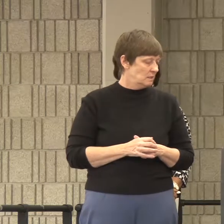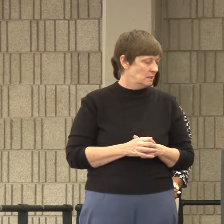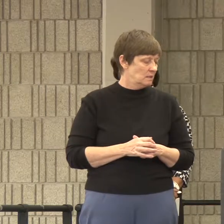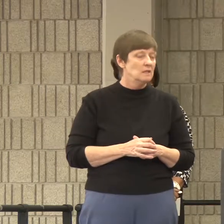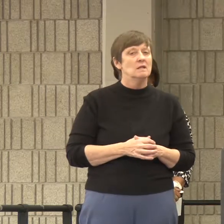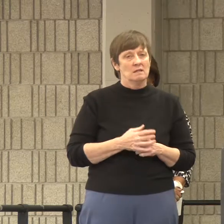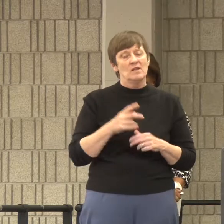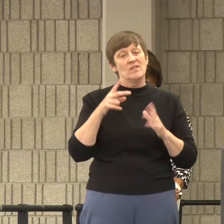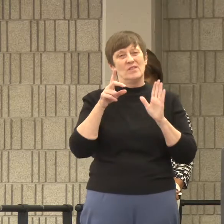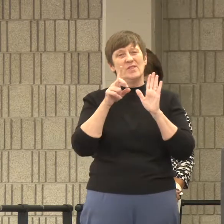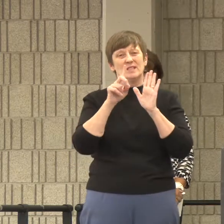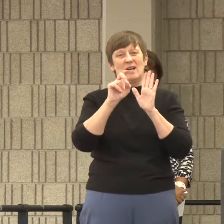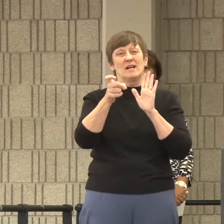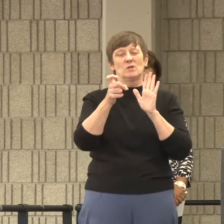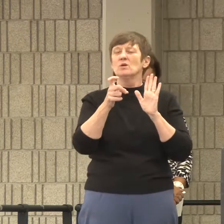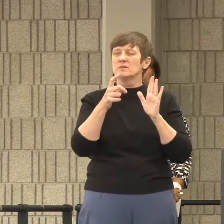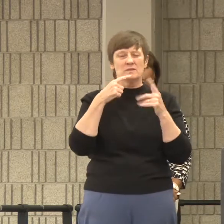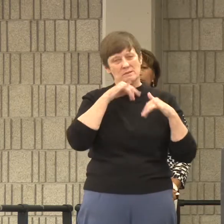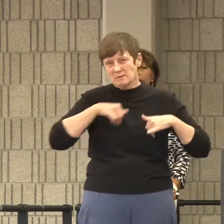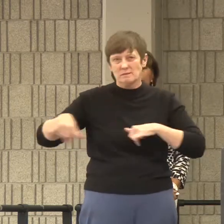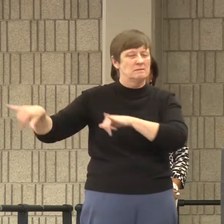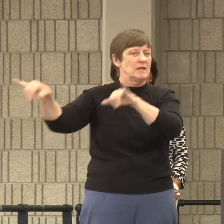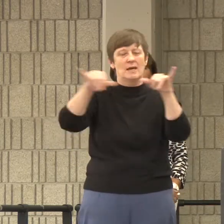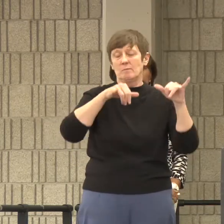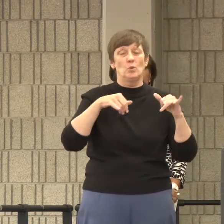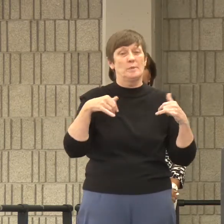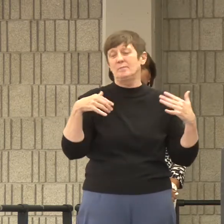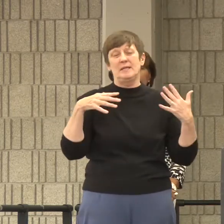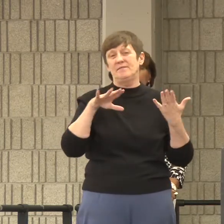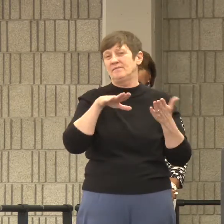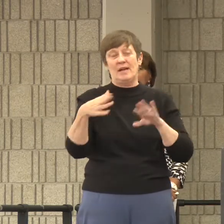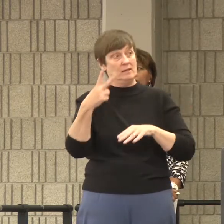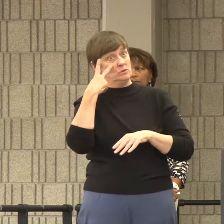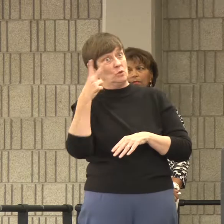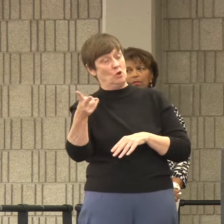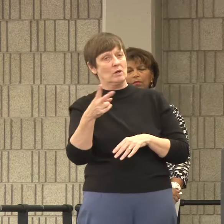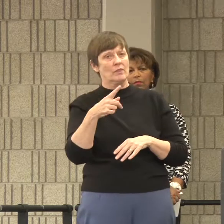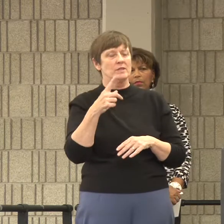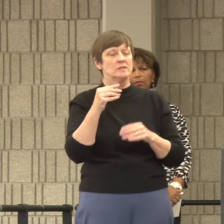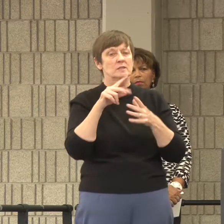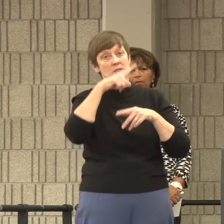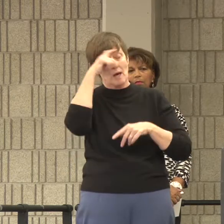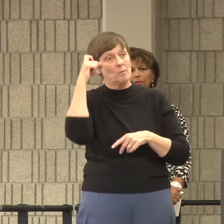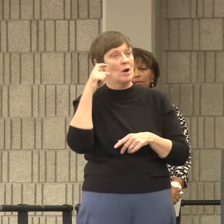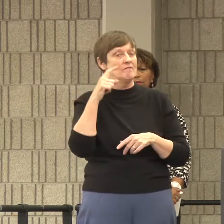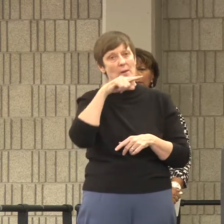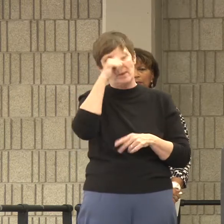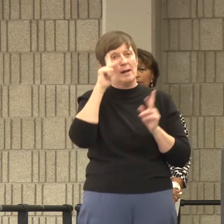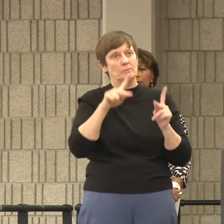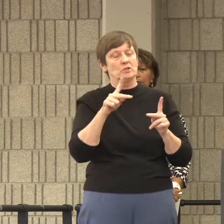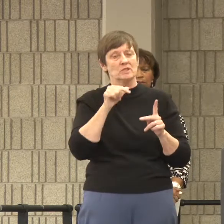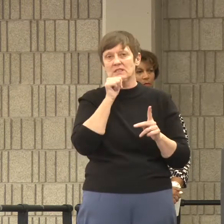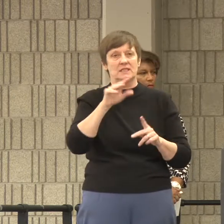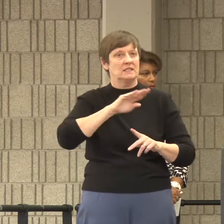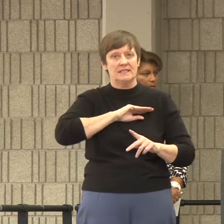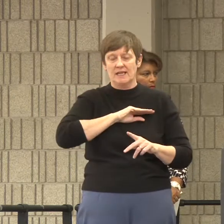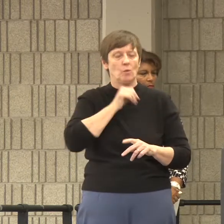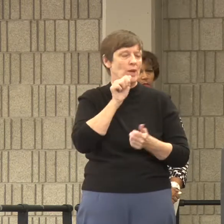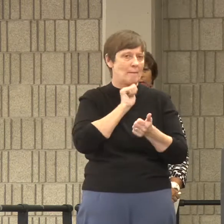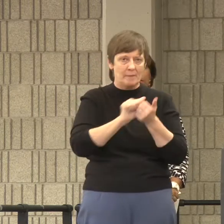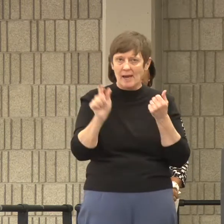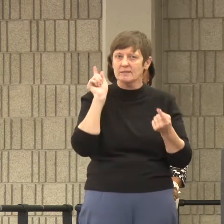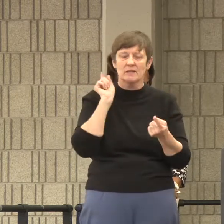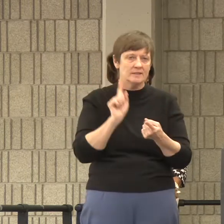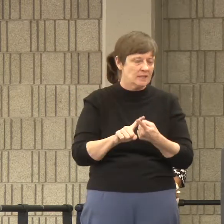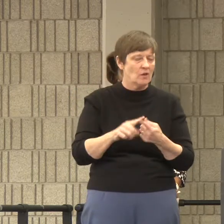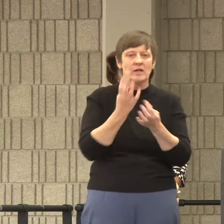fatal for the nation to overlook the urgency of the moment. The sweltering summer of the Negro's legitimate discontent will not pass until there is an invigorating autumn